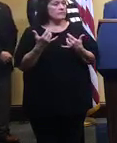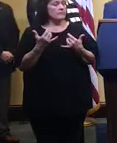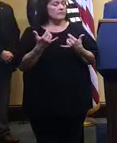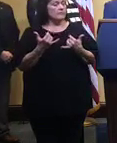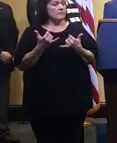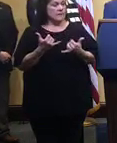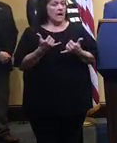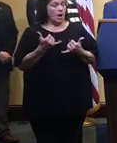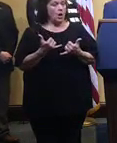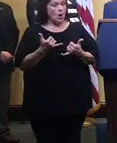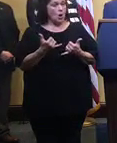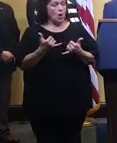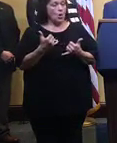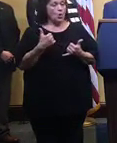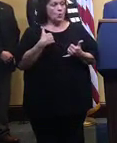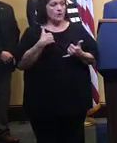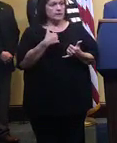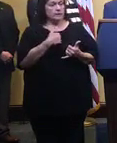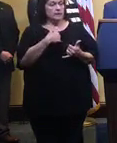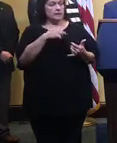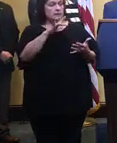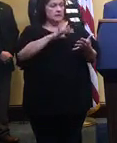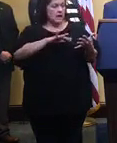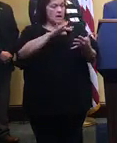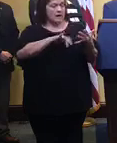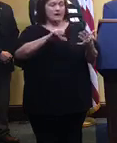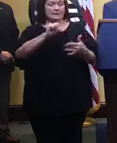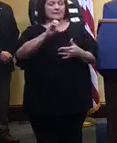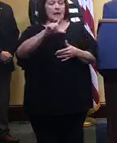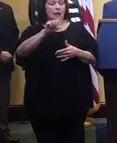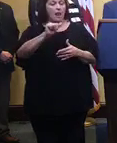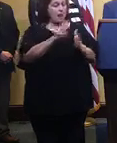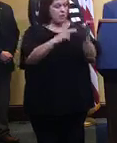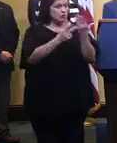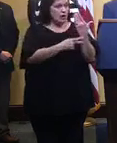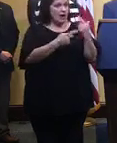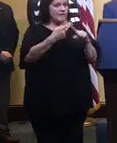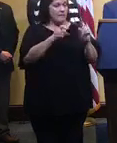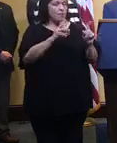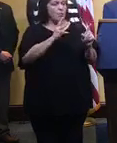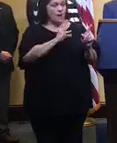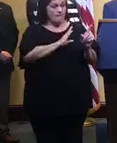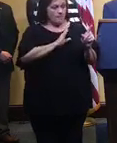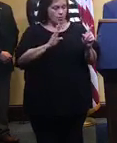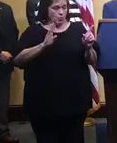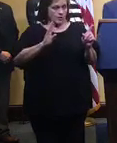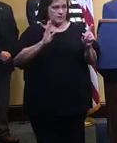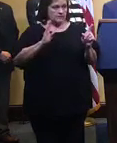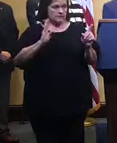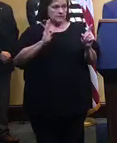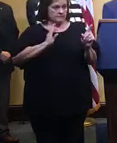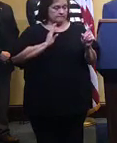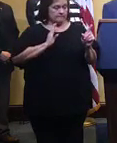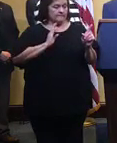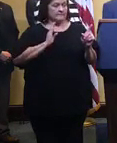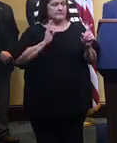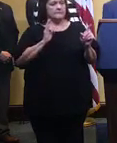we're assessing the CEDA projects from the Sewage and Water Board